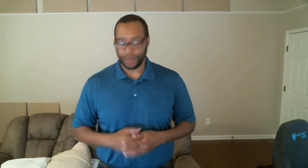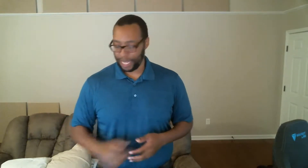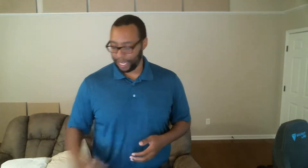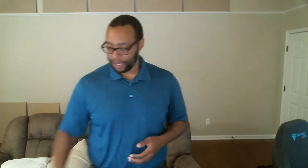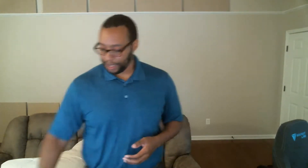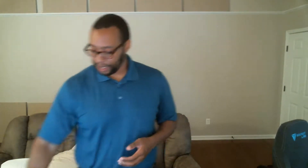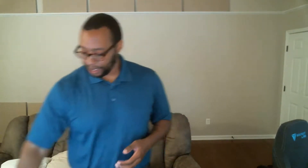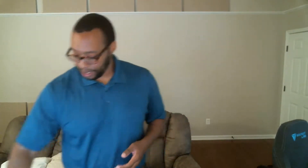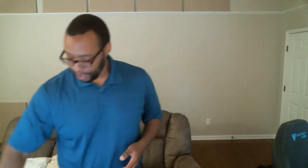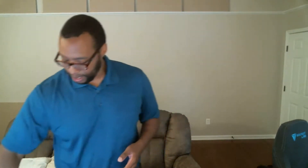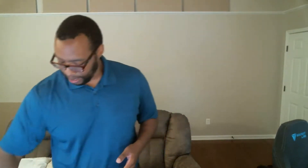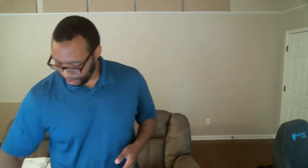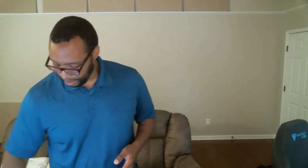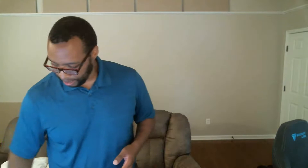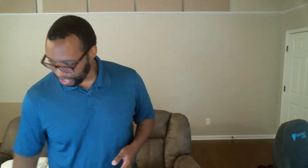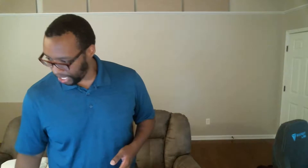yeah, good job.